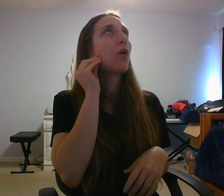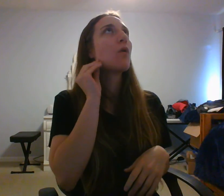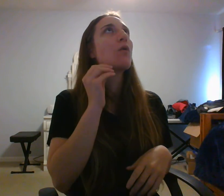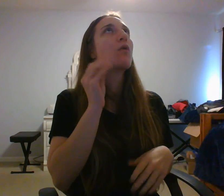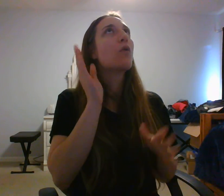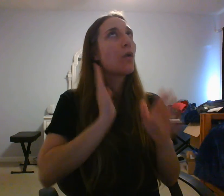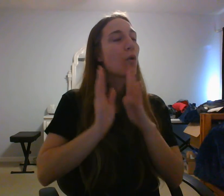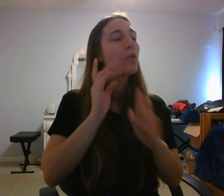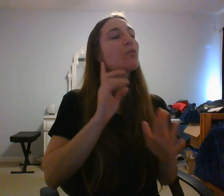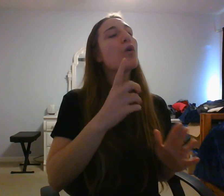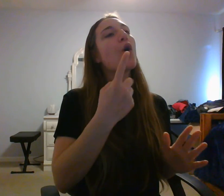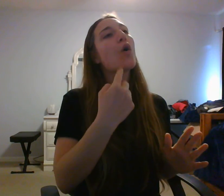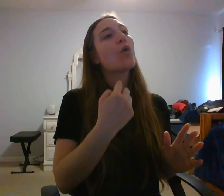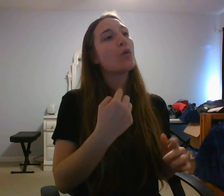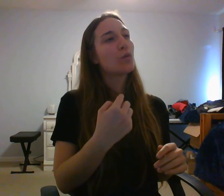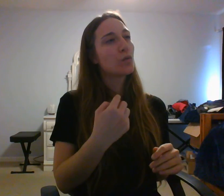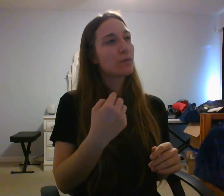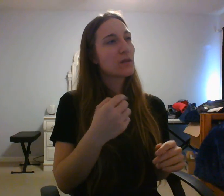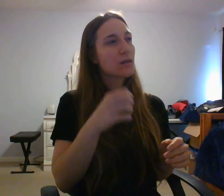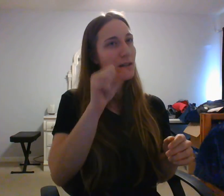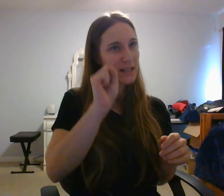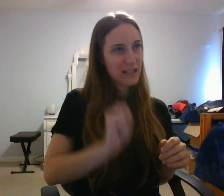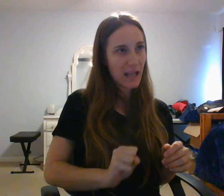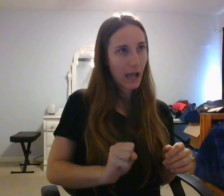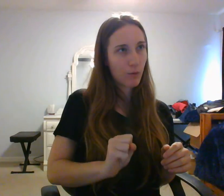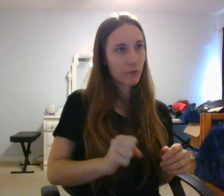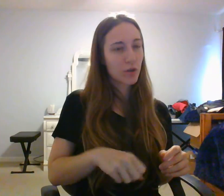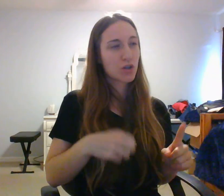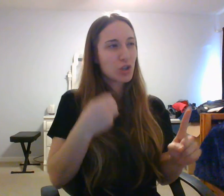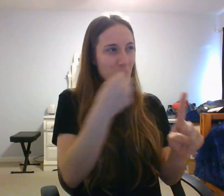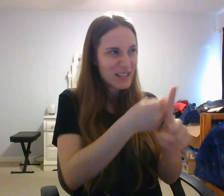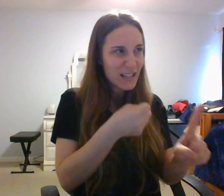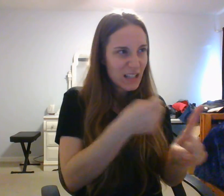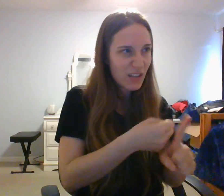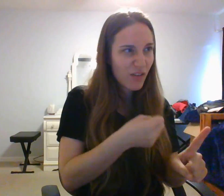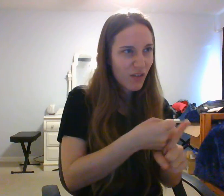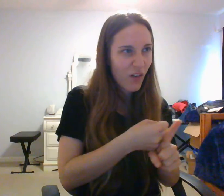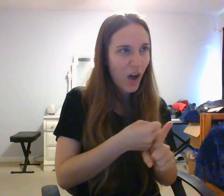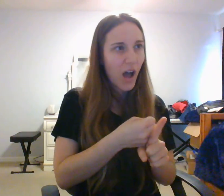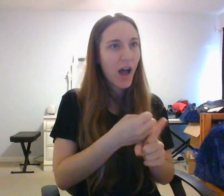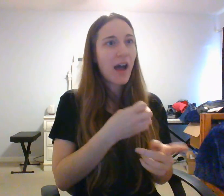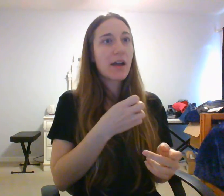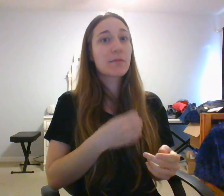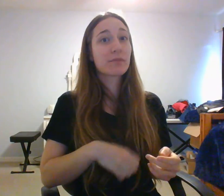Deep South, to intensify efforts to gain the vote, to get the Civil Rights Bill